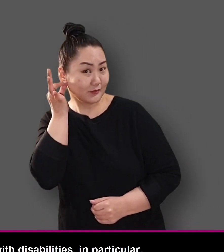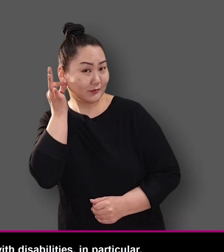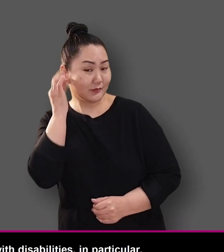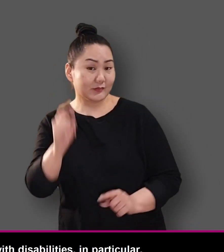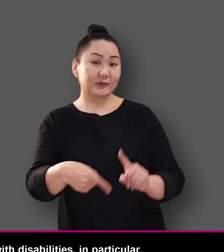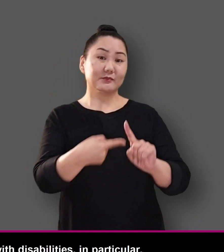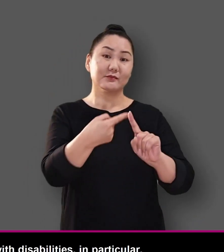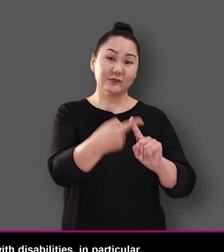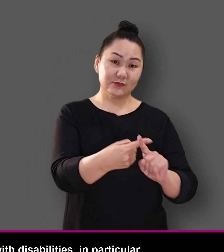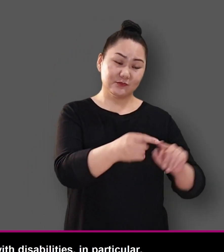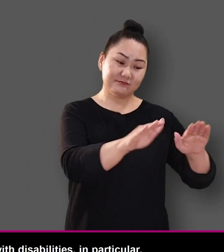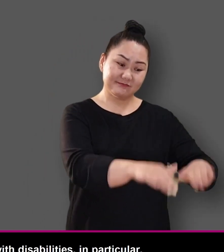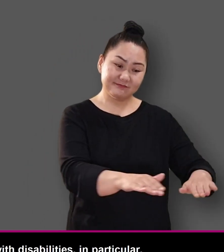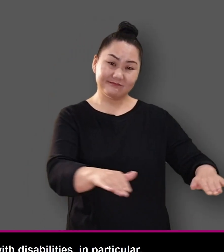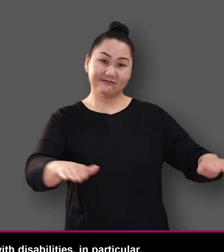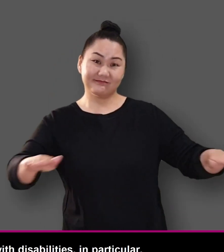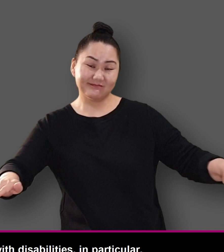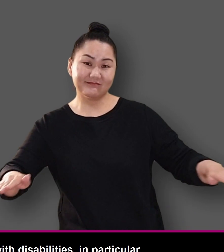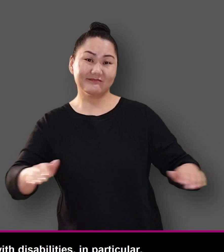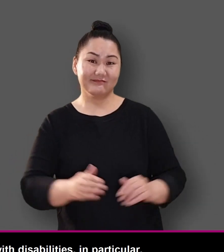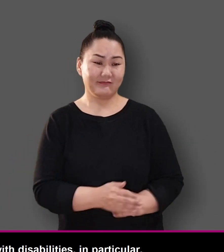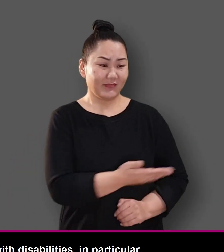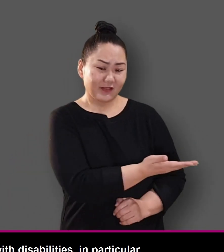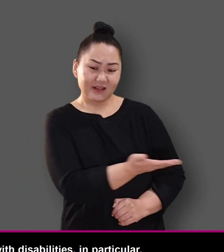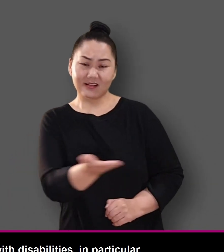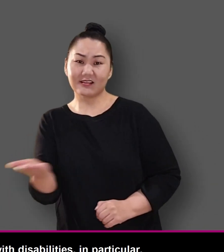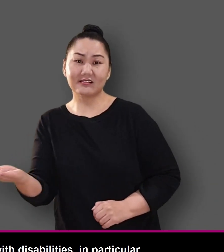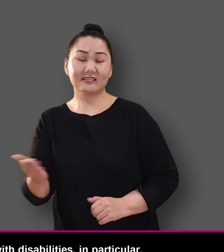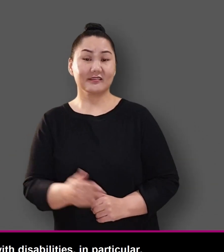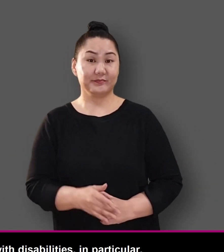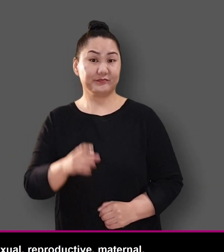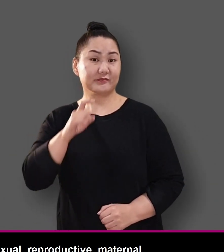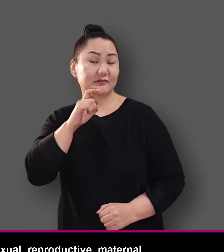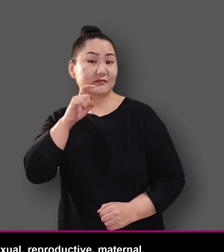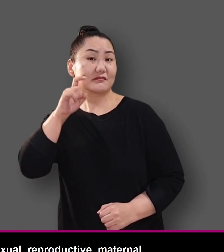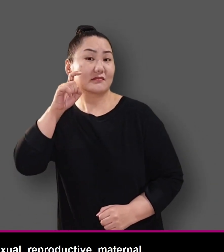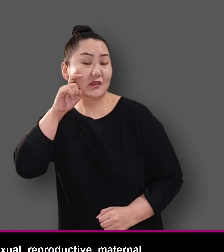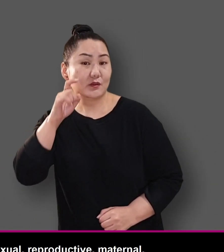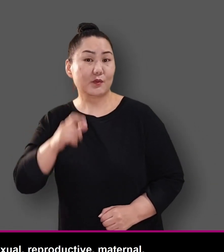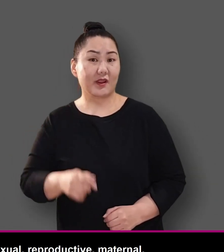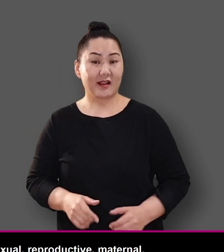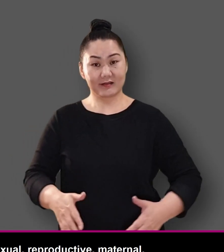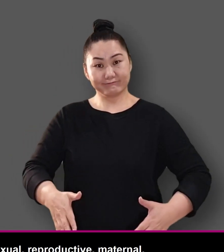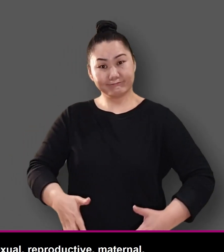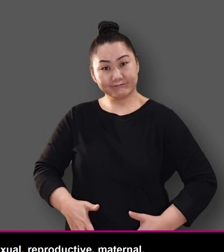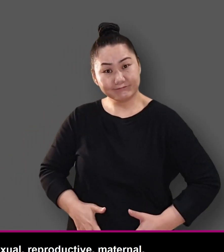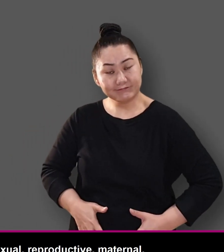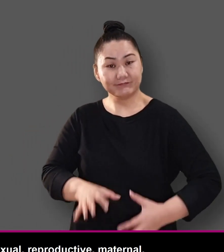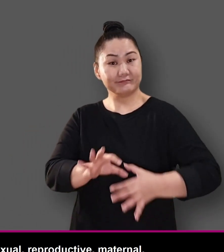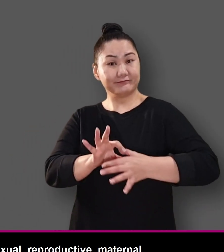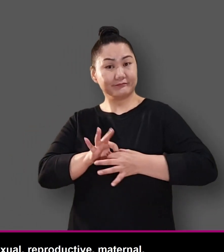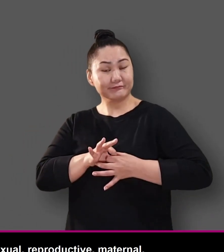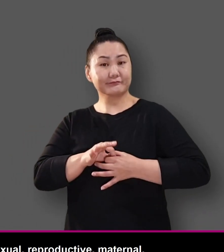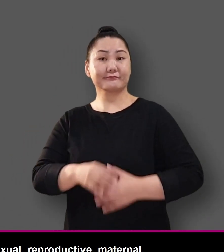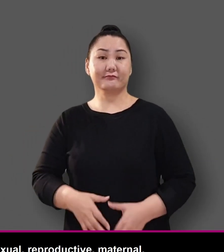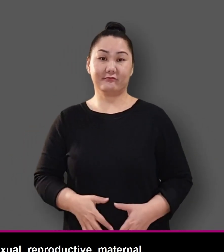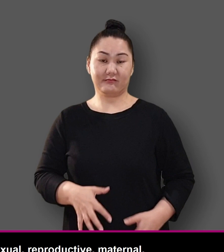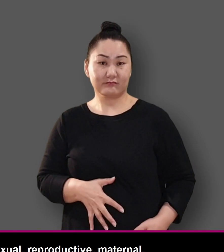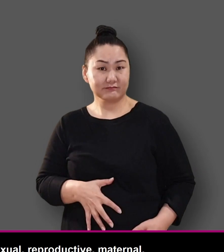Women and children with disabilities, in particular, have poor access to sexual, reproductive, maternal,